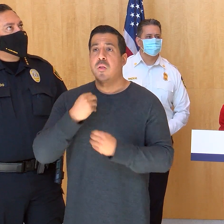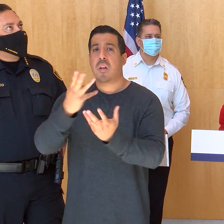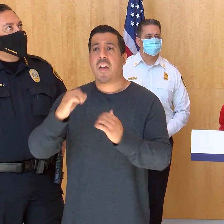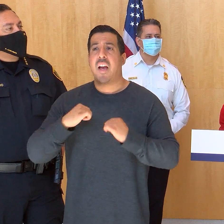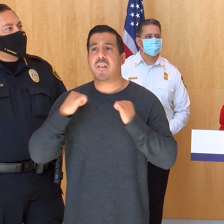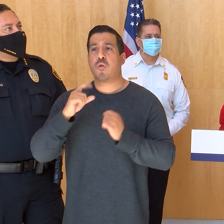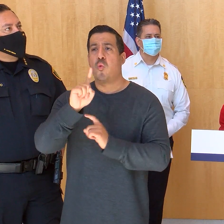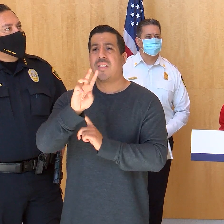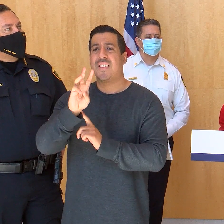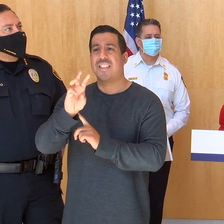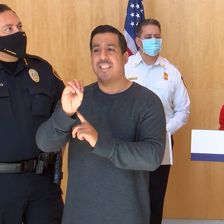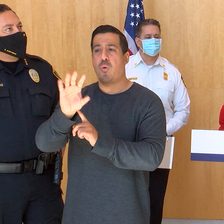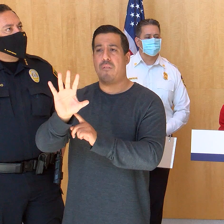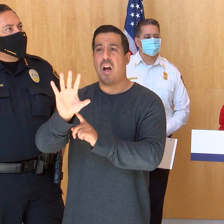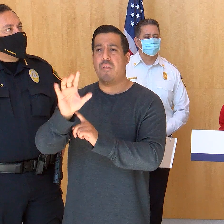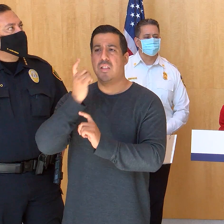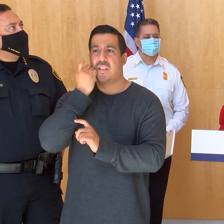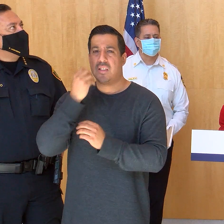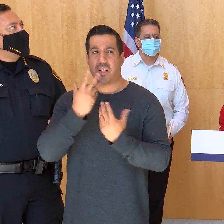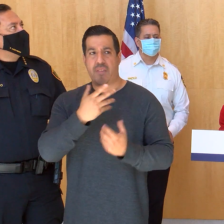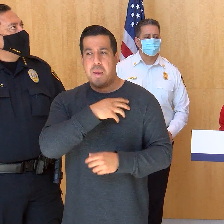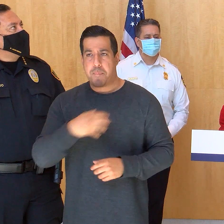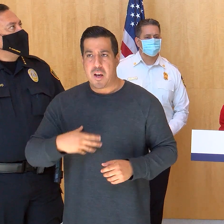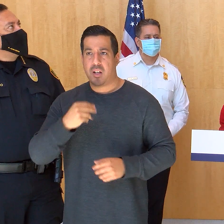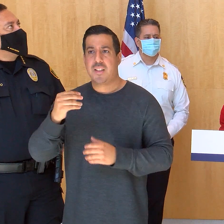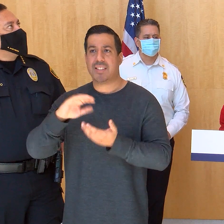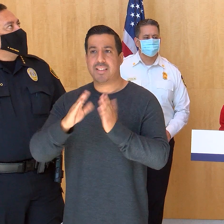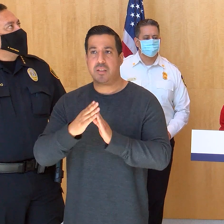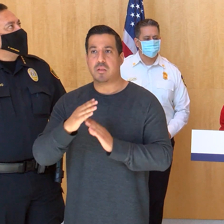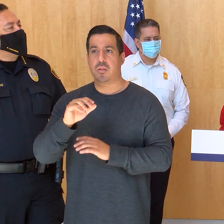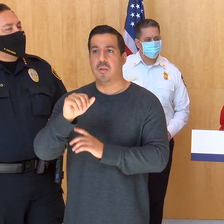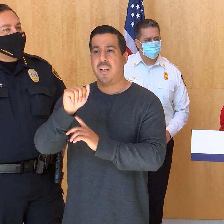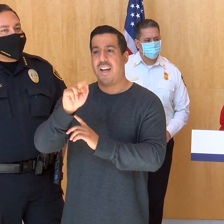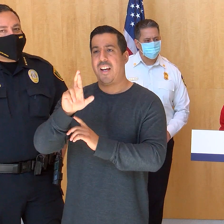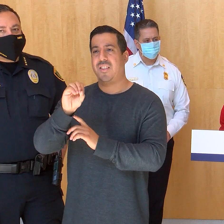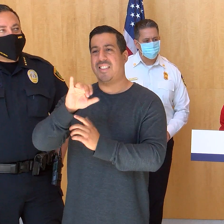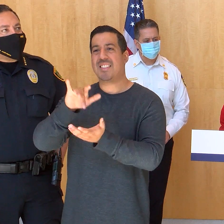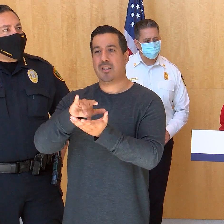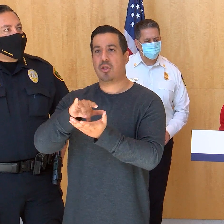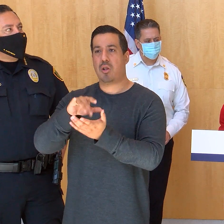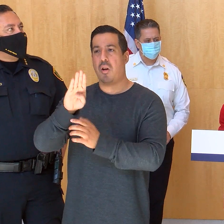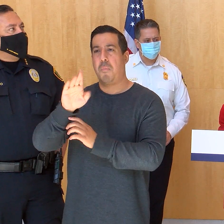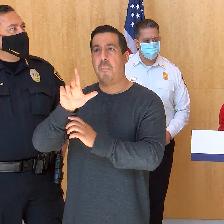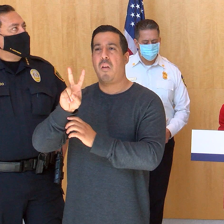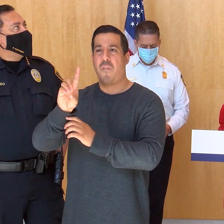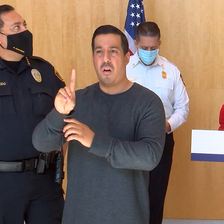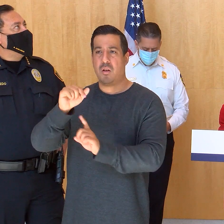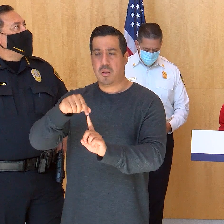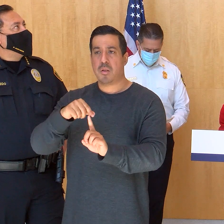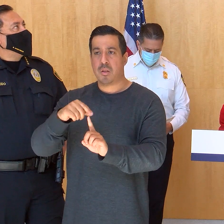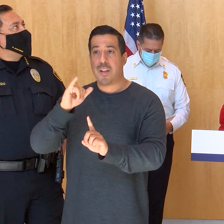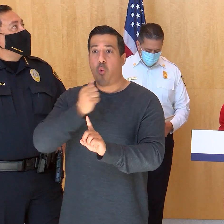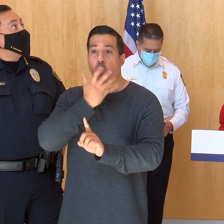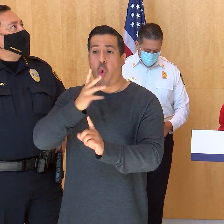of 16605, which I gave to the mayor and the city, Air Center Boulevard. That